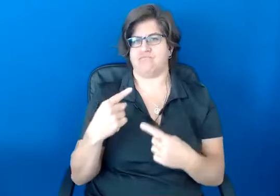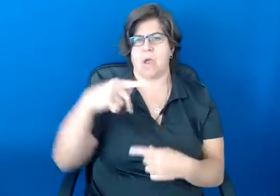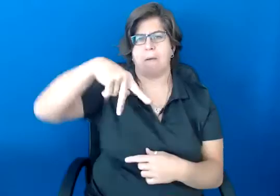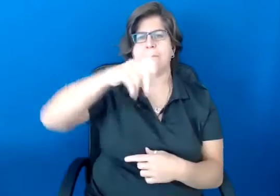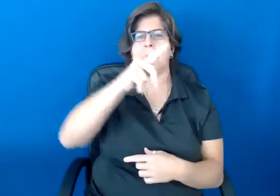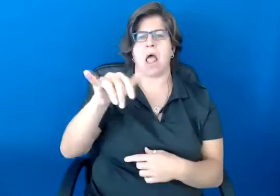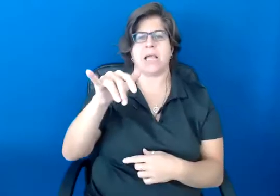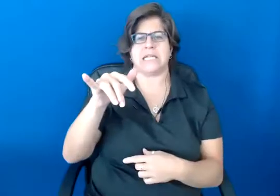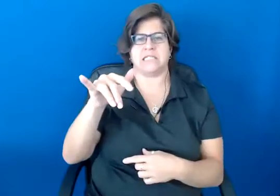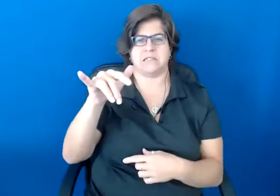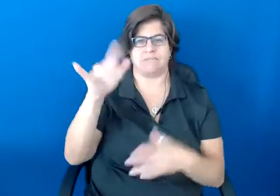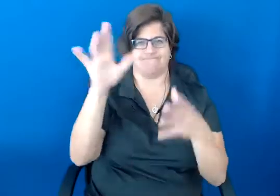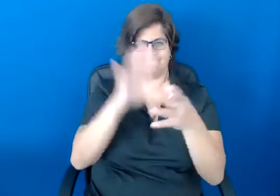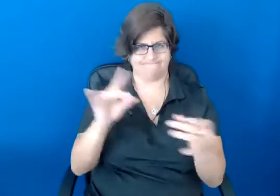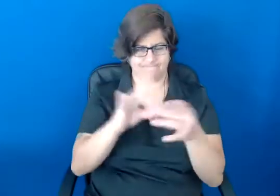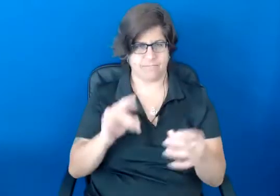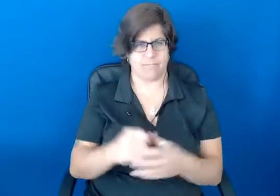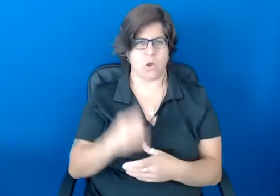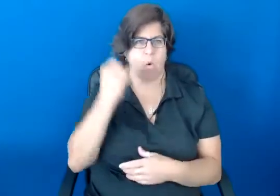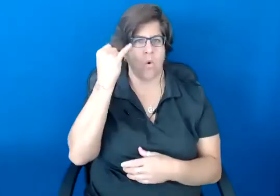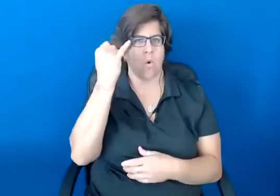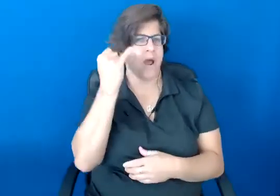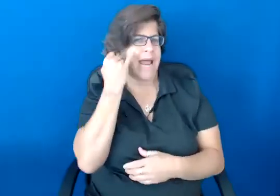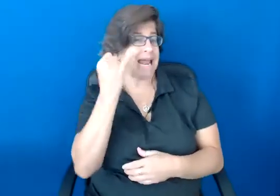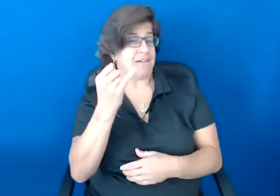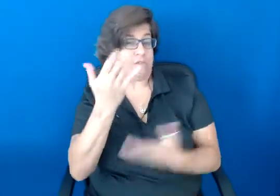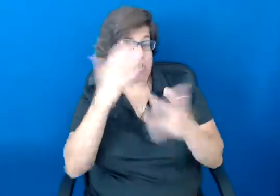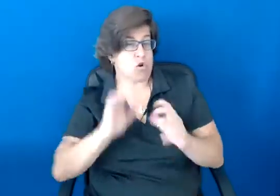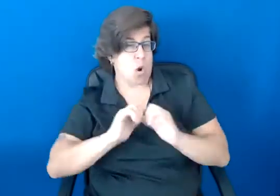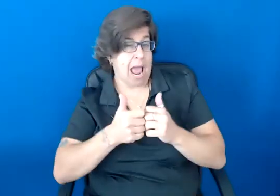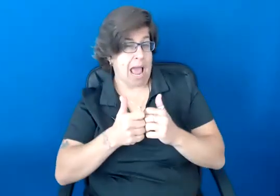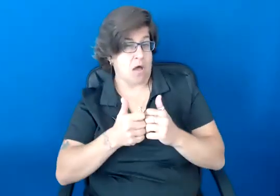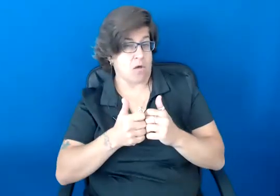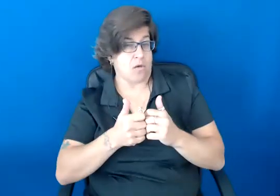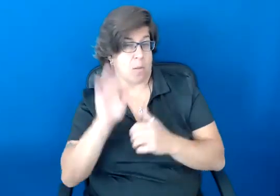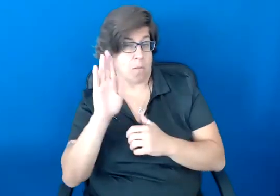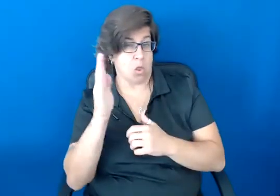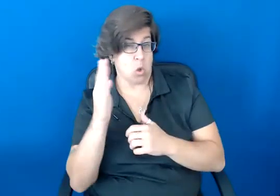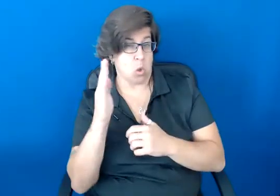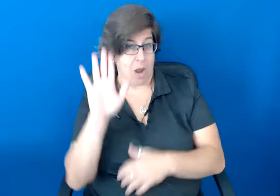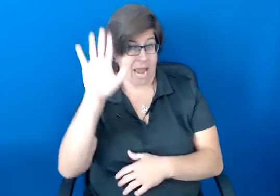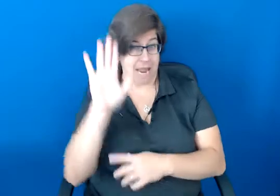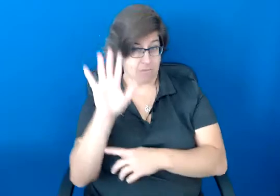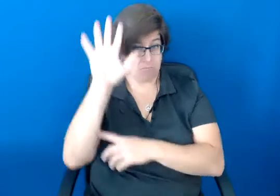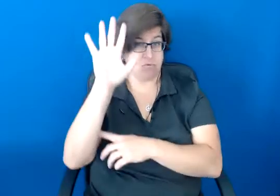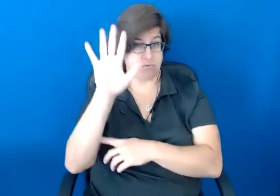or if you don't know how to do that, if you chat to us, we can come and find you.